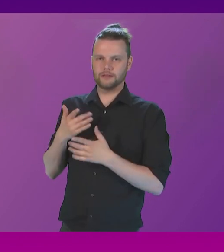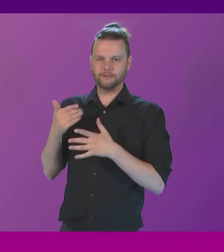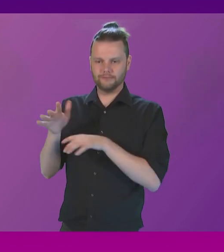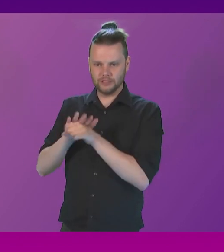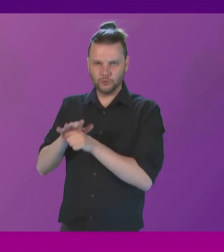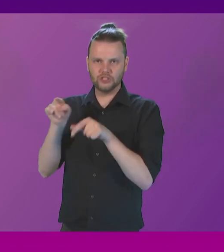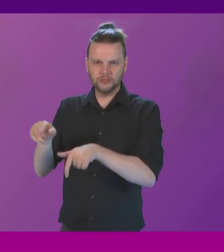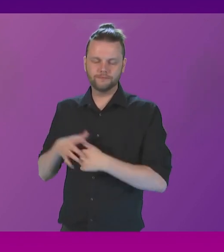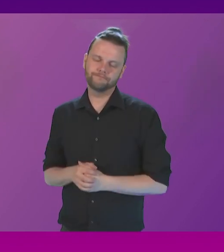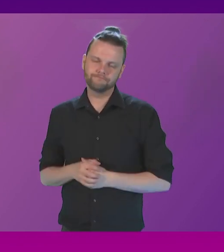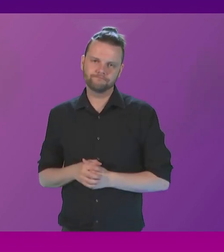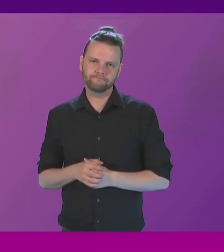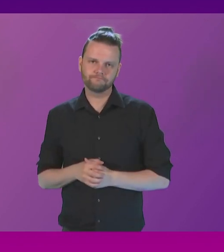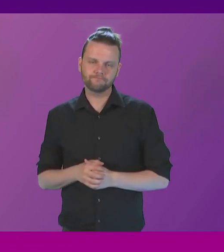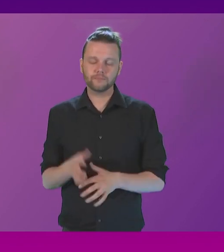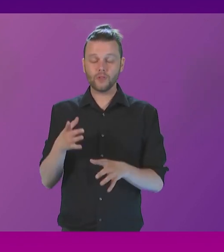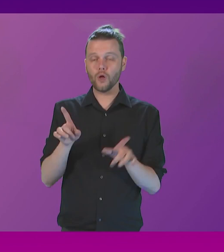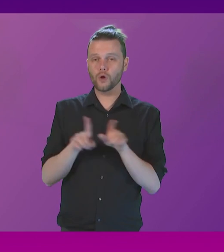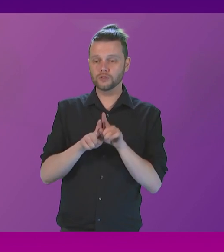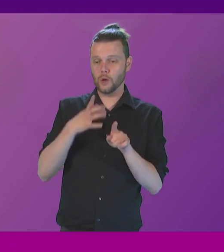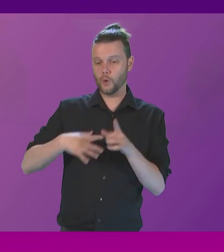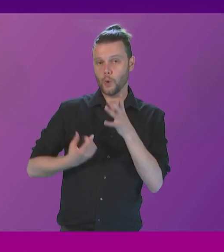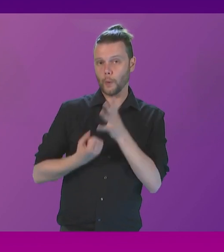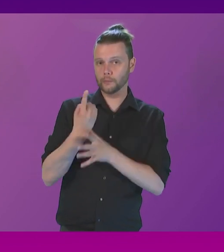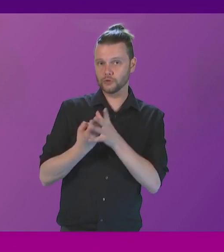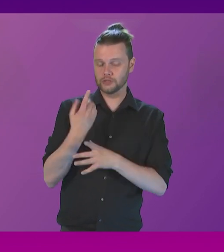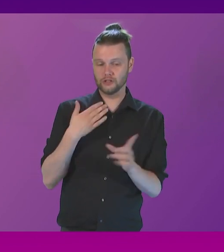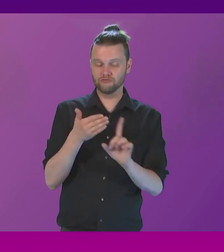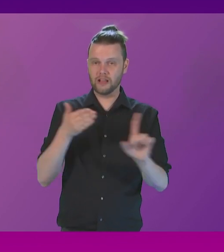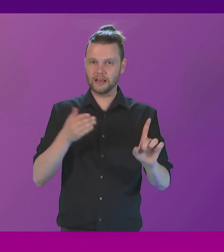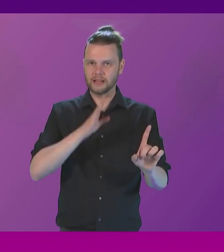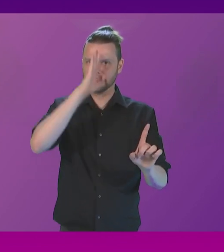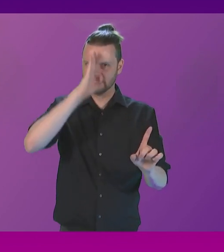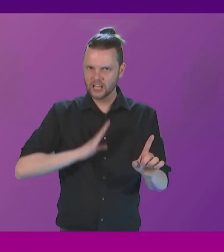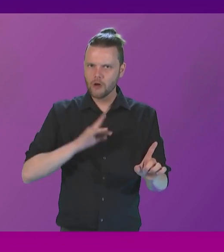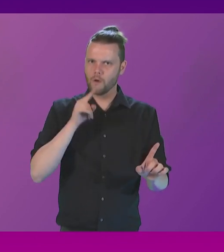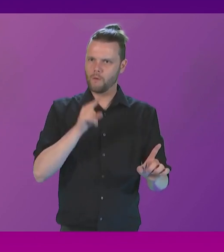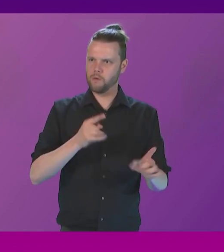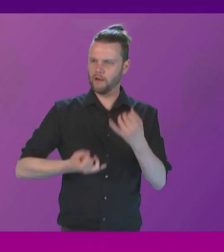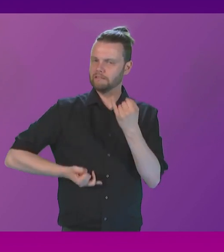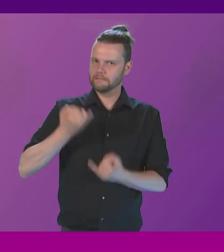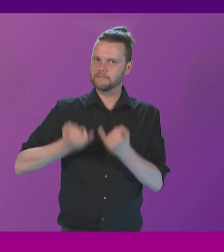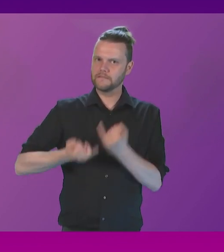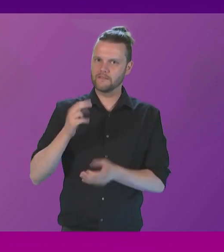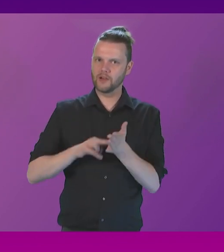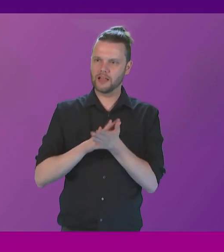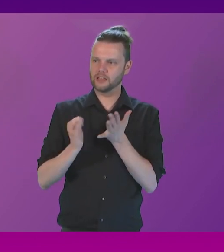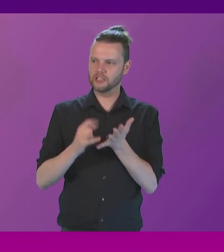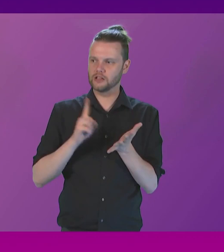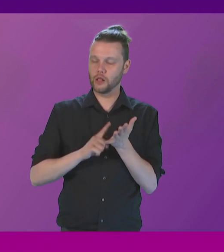situation. I'd like to take this opportunity to recognise the seriousness of the failings around NHS